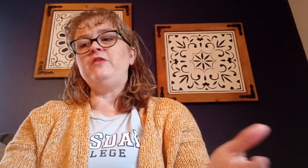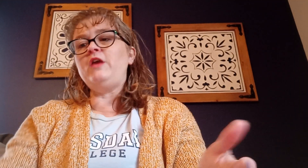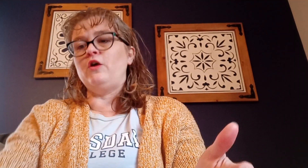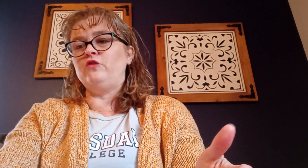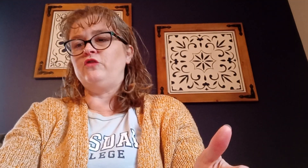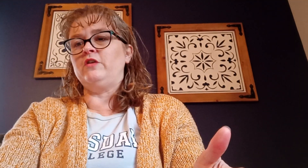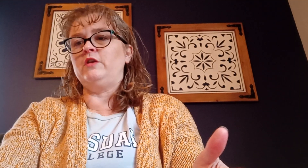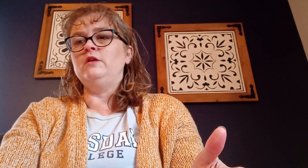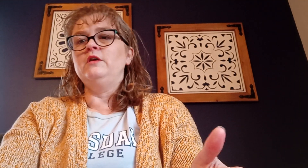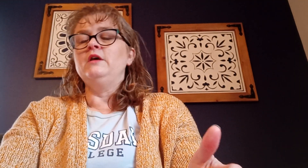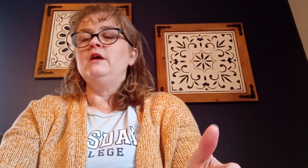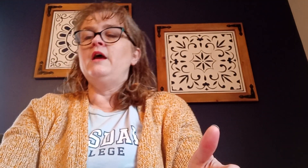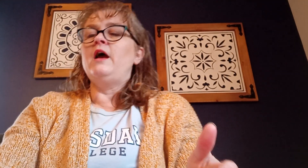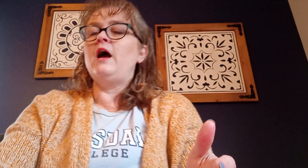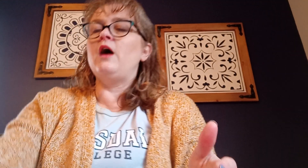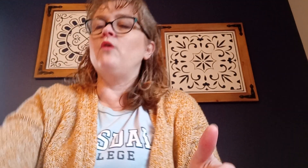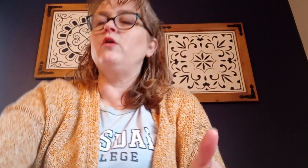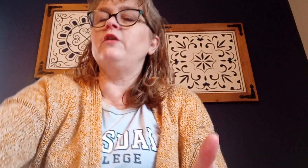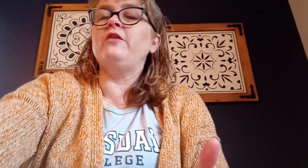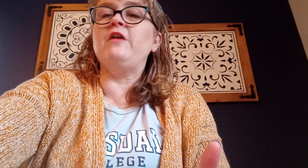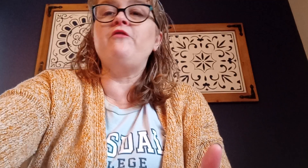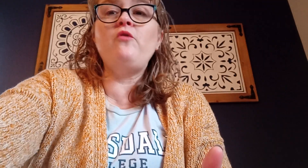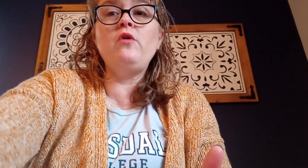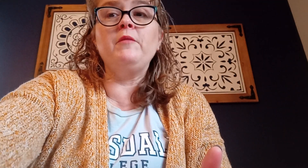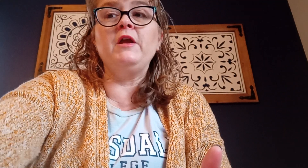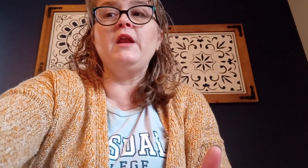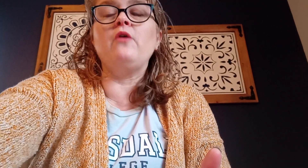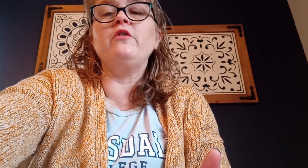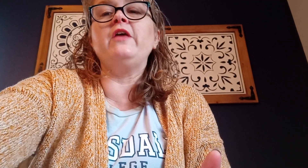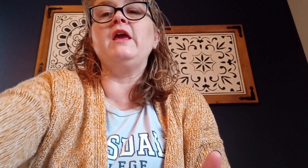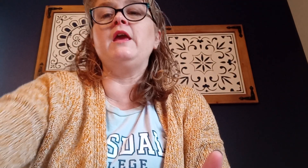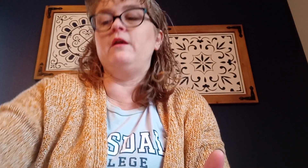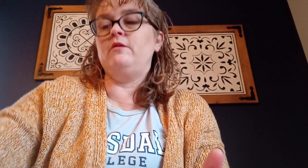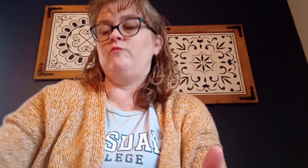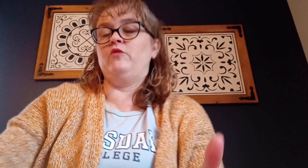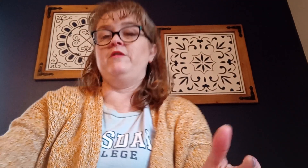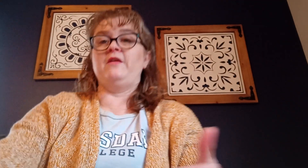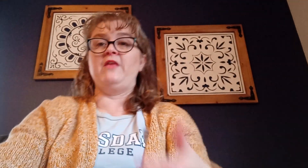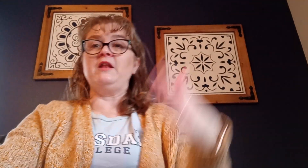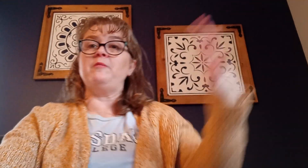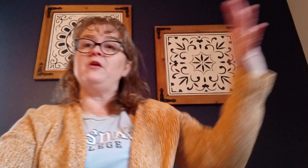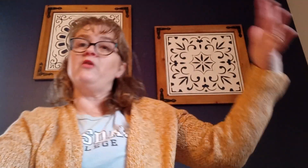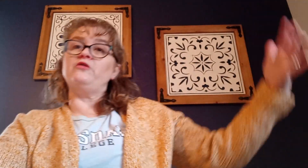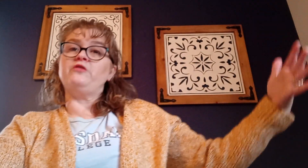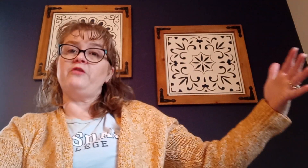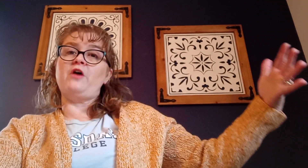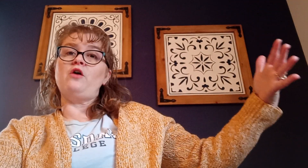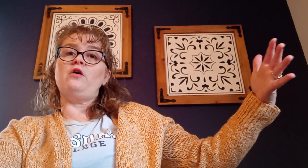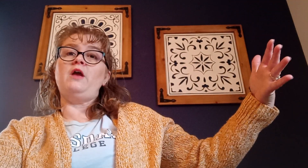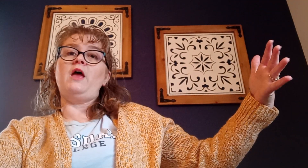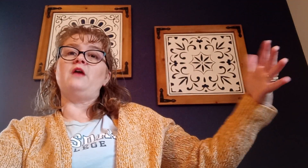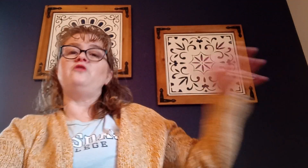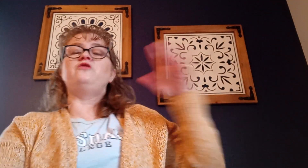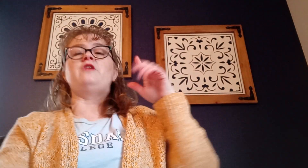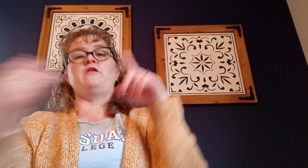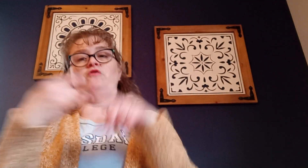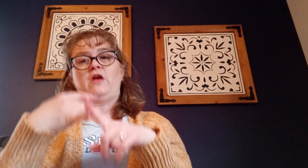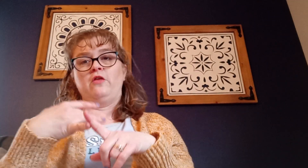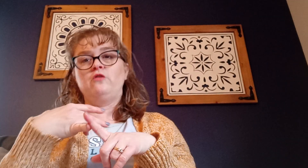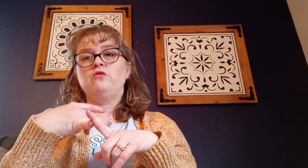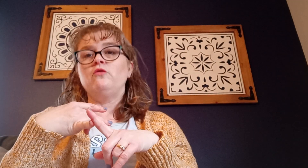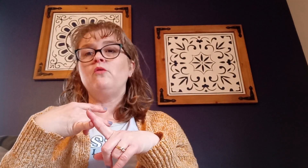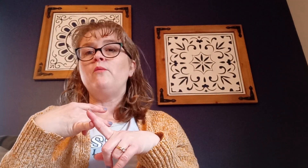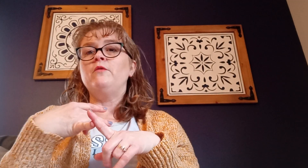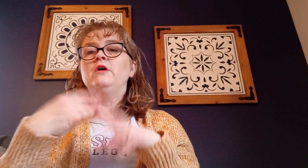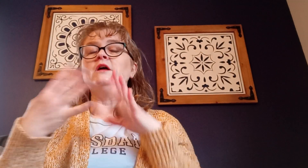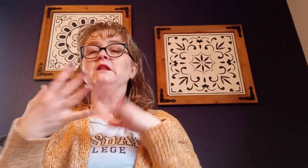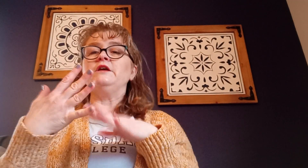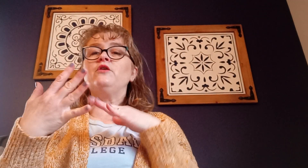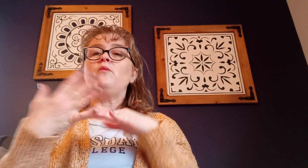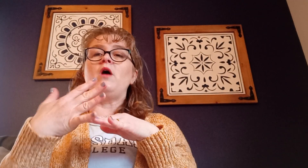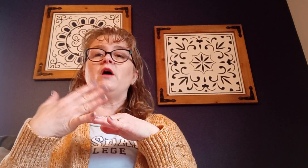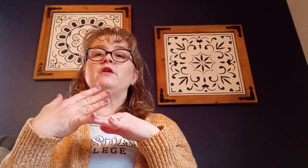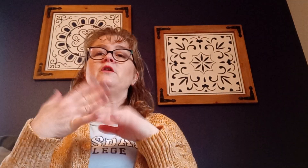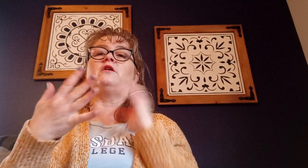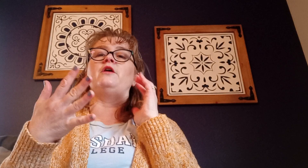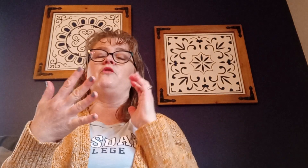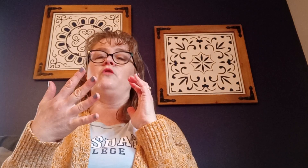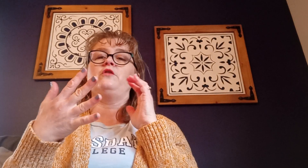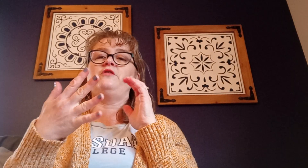the ocean, how are they forming? We said they had to be close to the edge to have shallow, clear water in order to